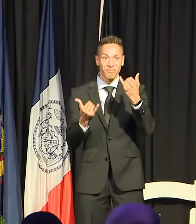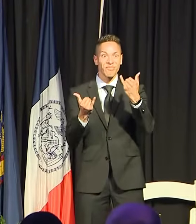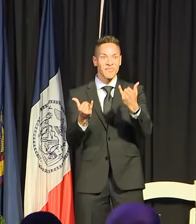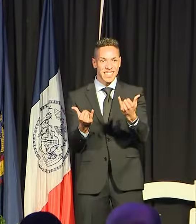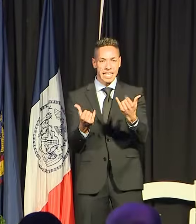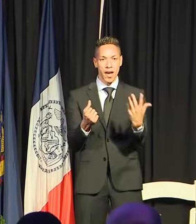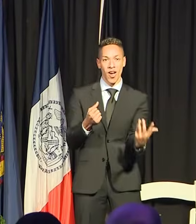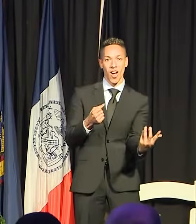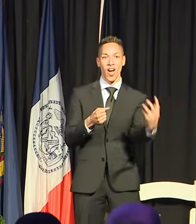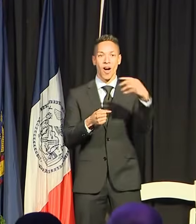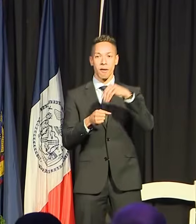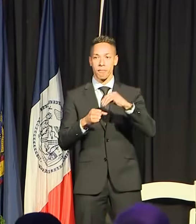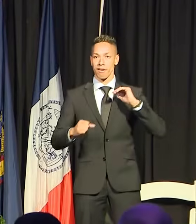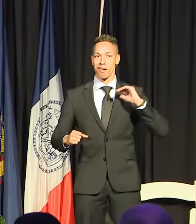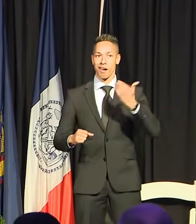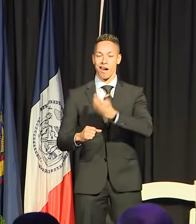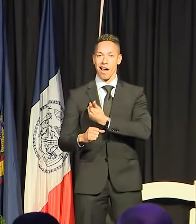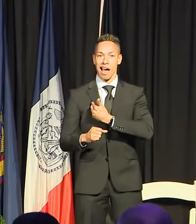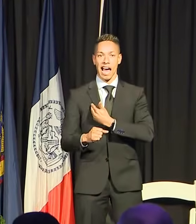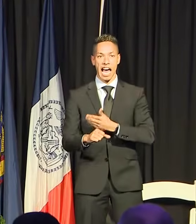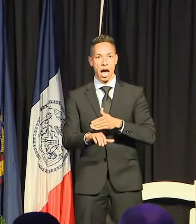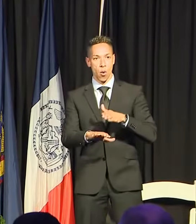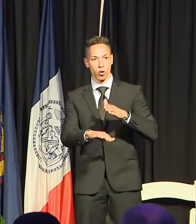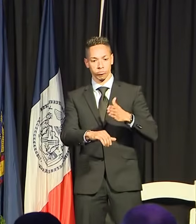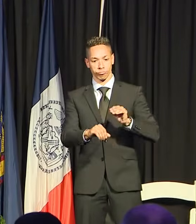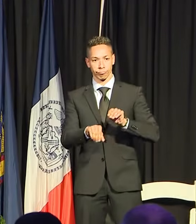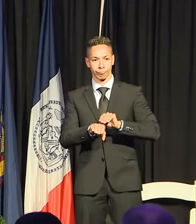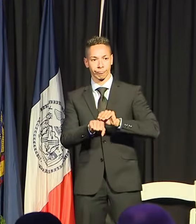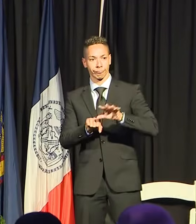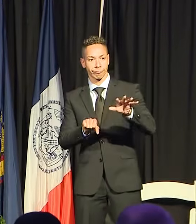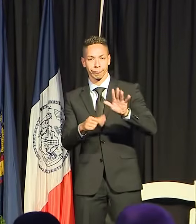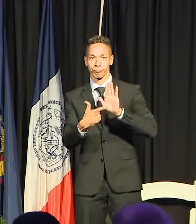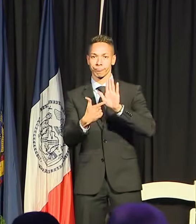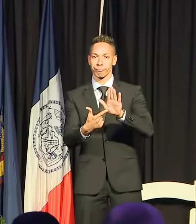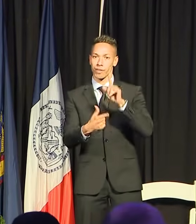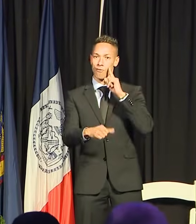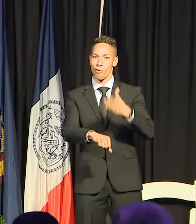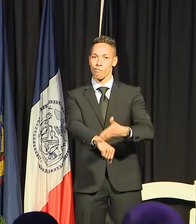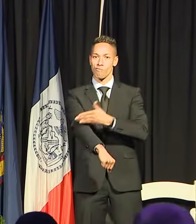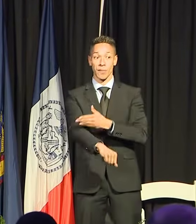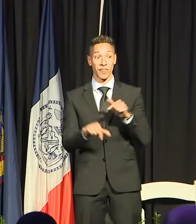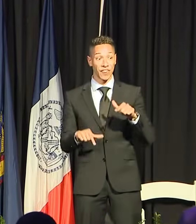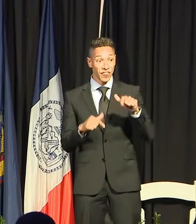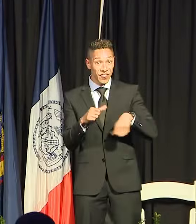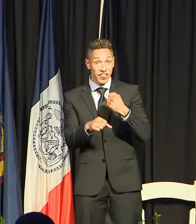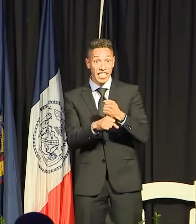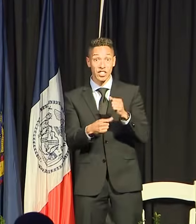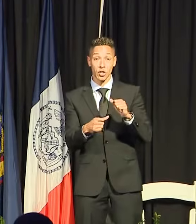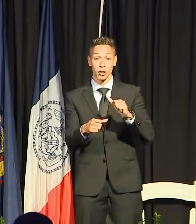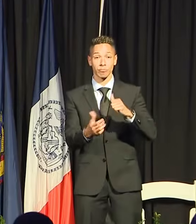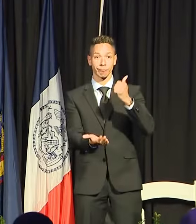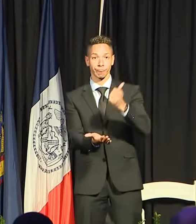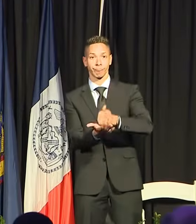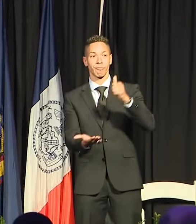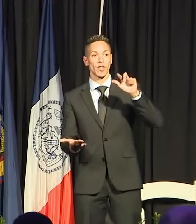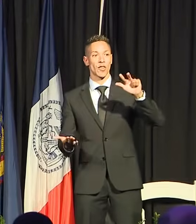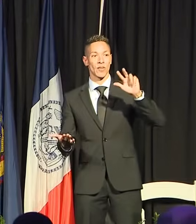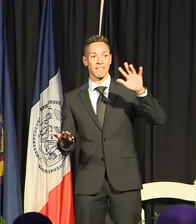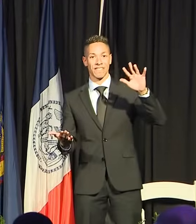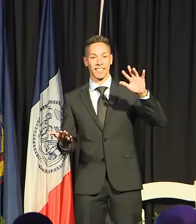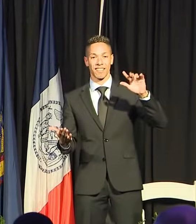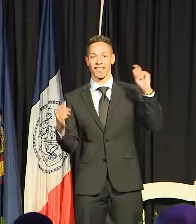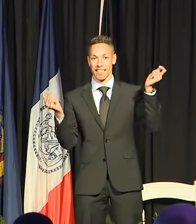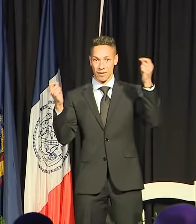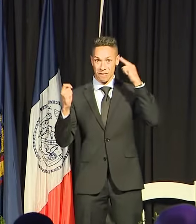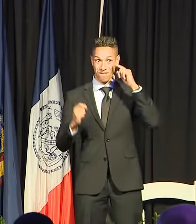becoming a part of our blueprint for progress. This year marks the 35th anniversary of the Americans